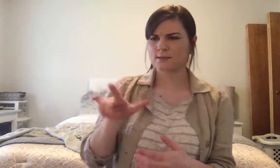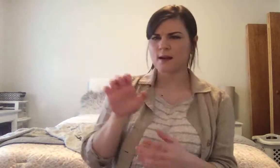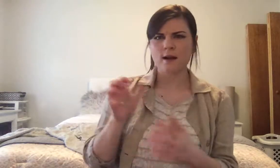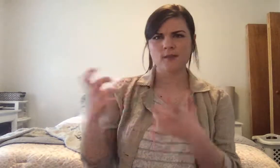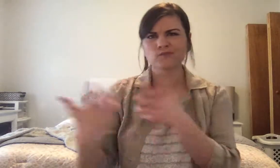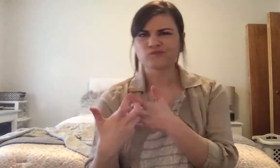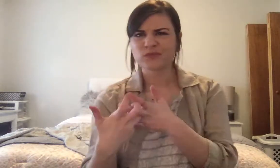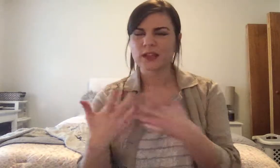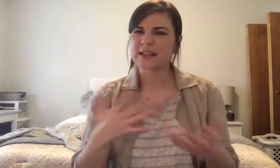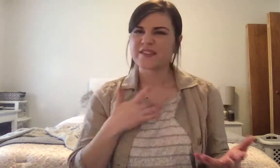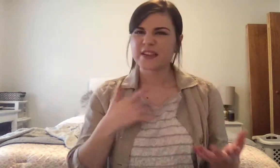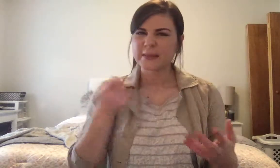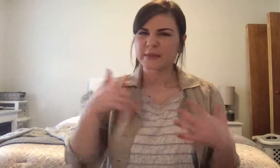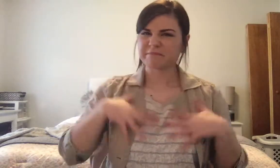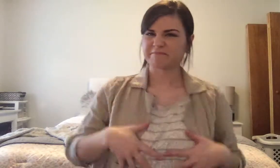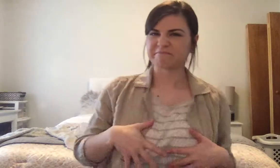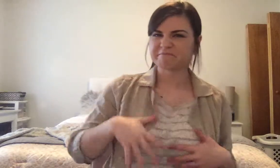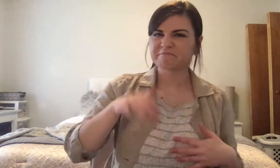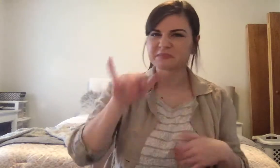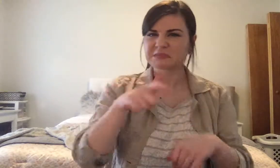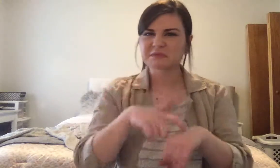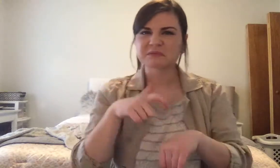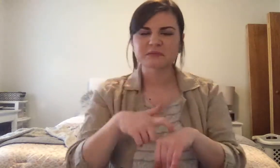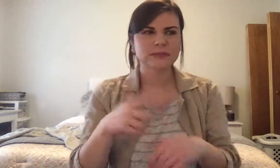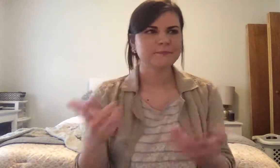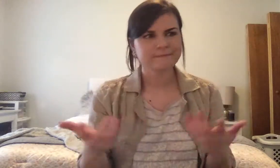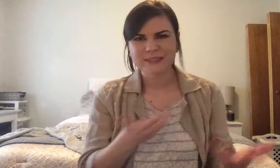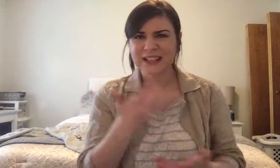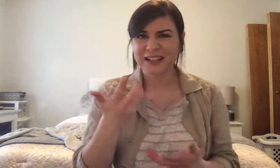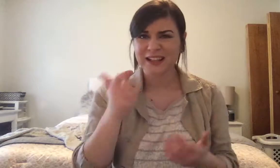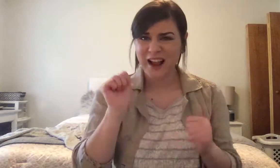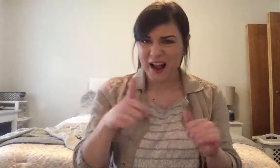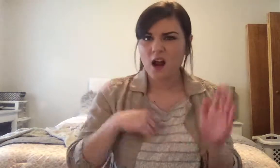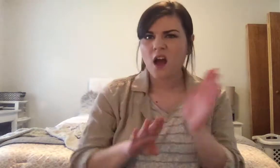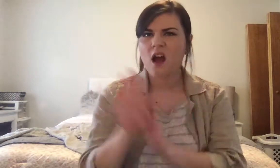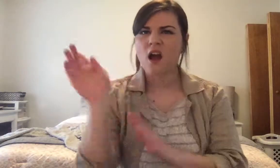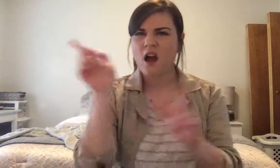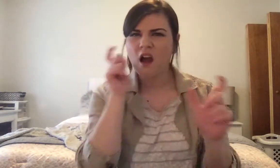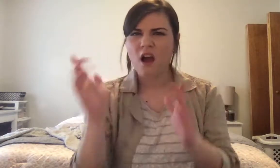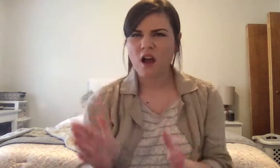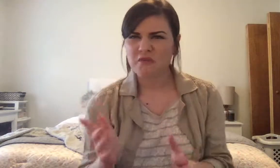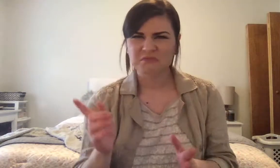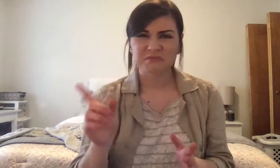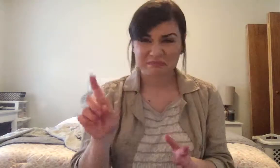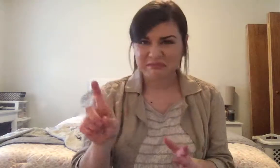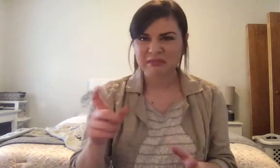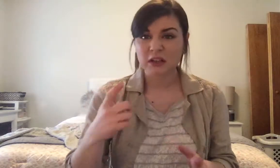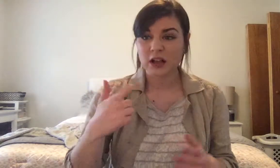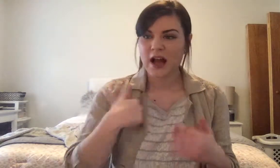of discouraged during that time of maybe I'm not going to be able to become a photographer, or maybe I just don't have that eye and that